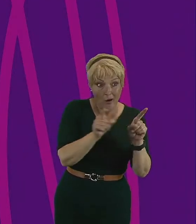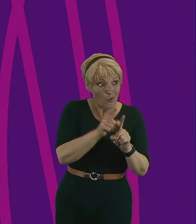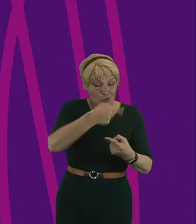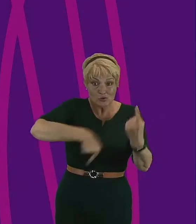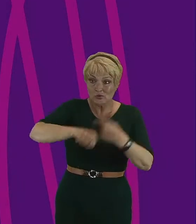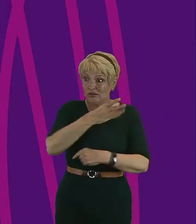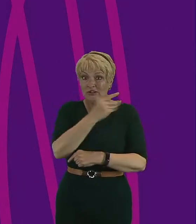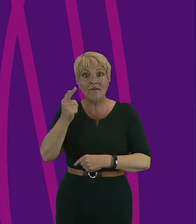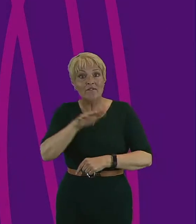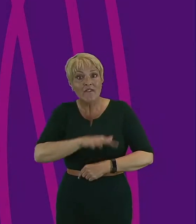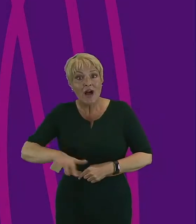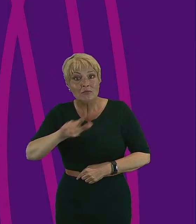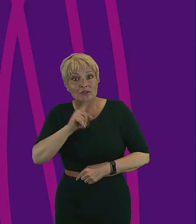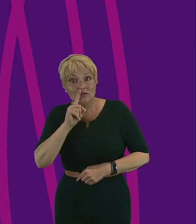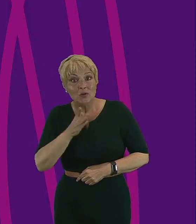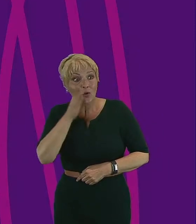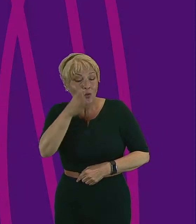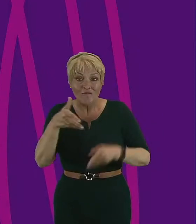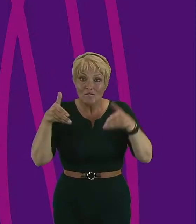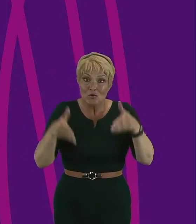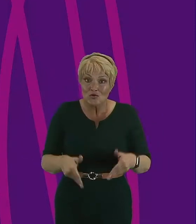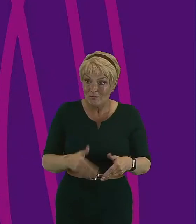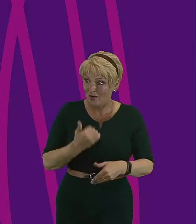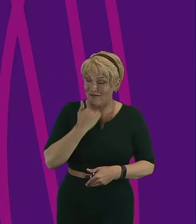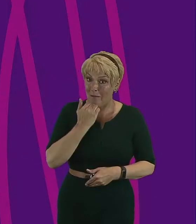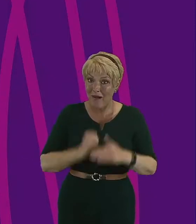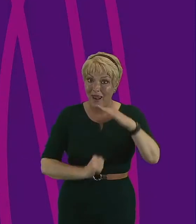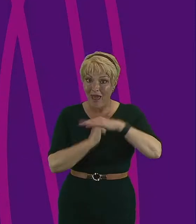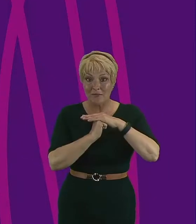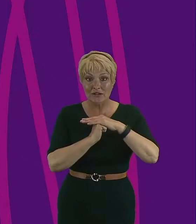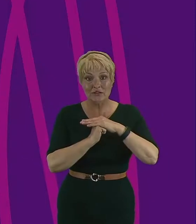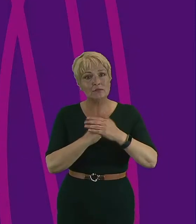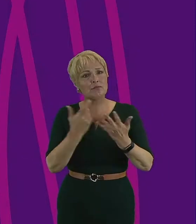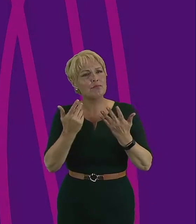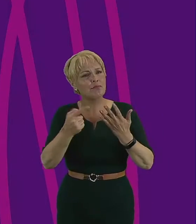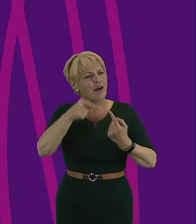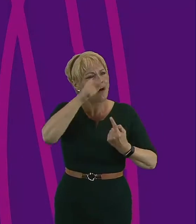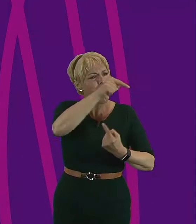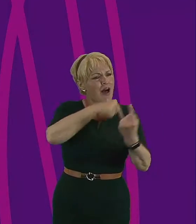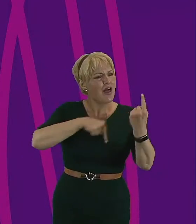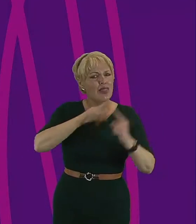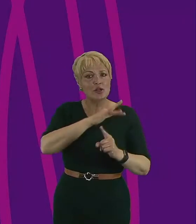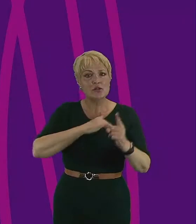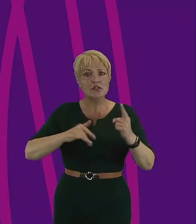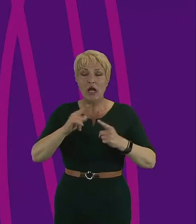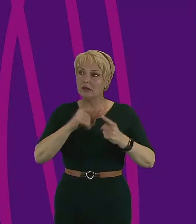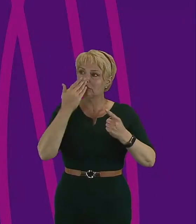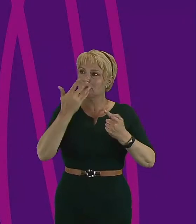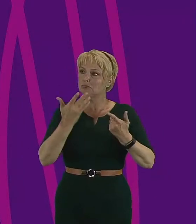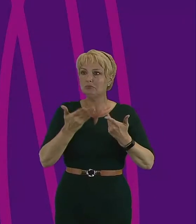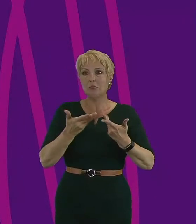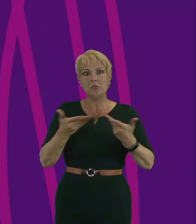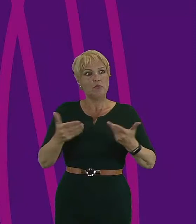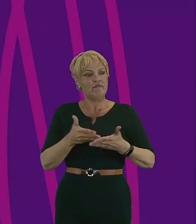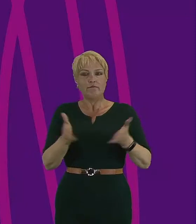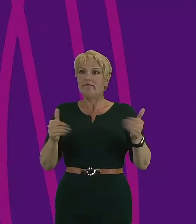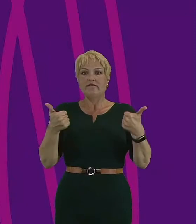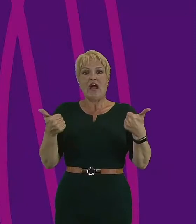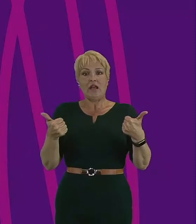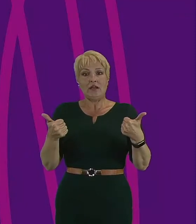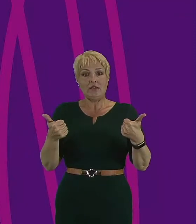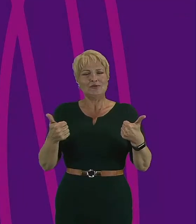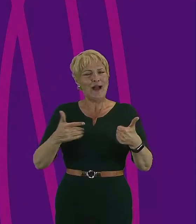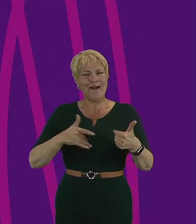heartbreaking limits on attendance at funerals, for example, whereas other areas of society have seemingly opened up. Now it seems we're going